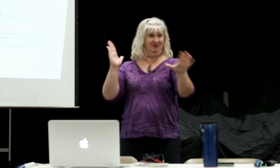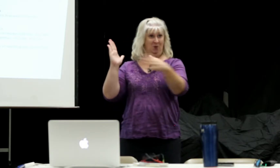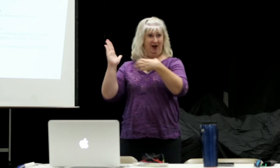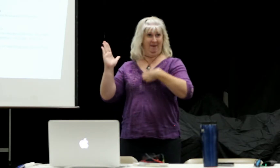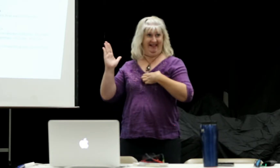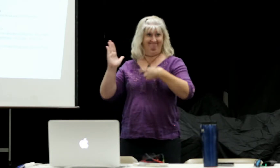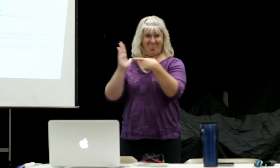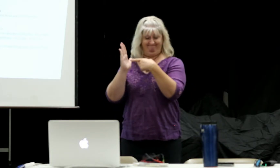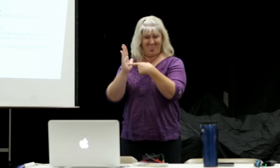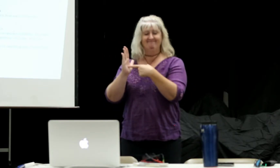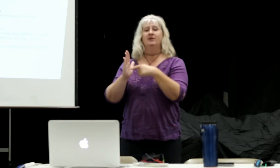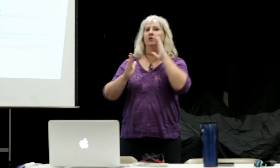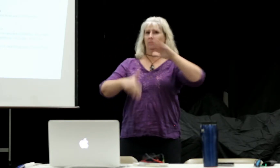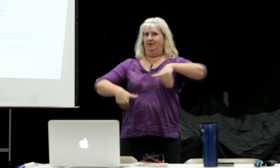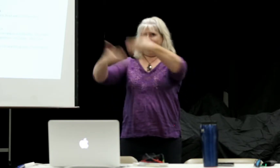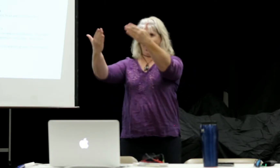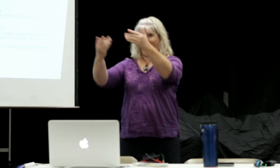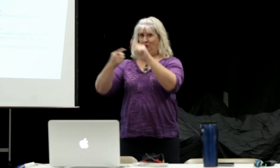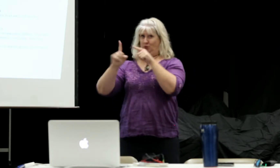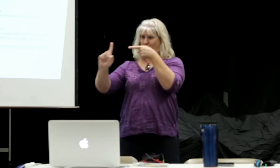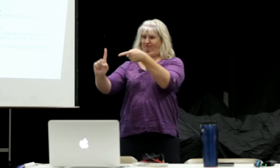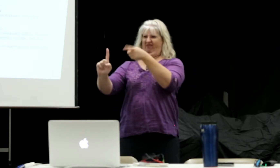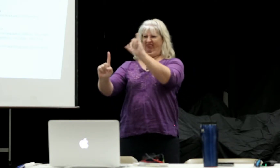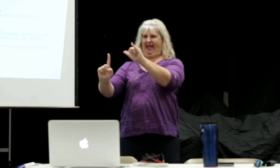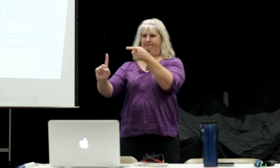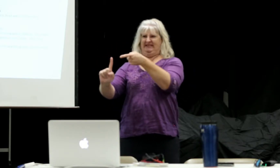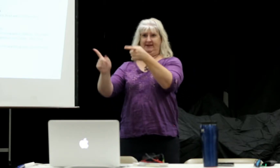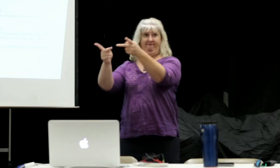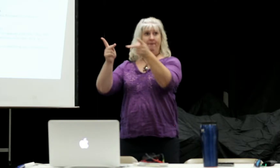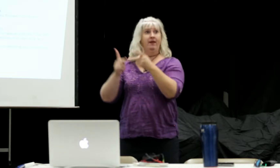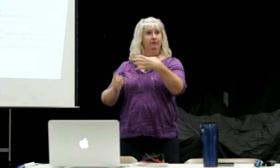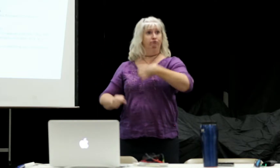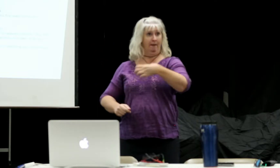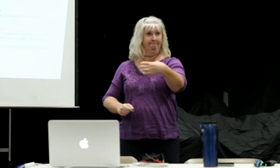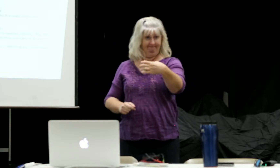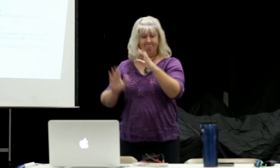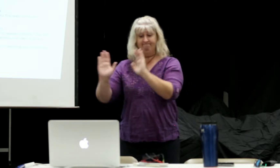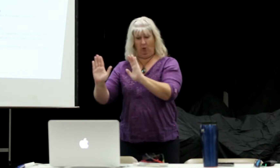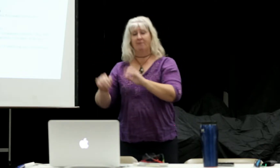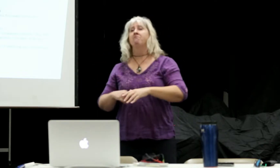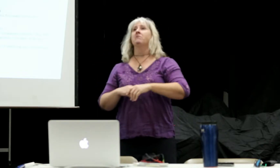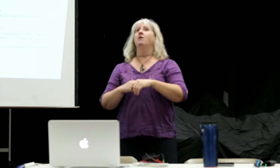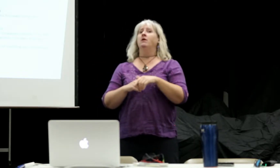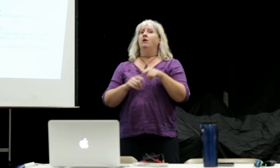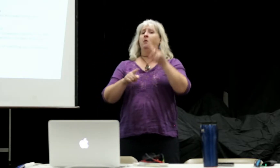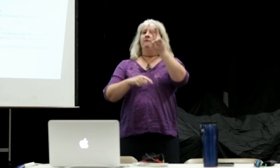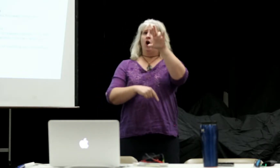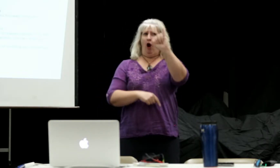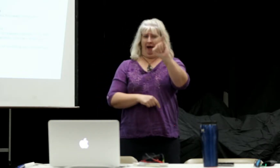lawyer and help fill out forms to express your concerns for this particular hospital.